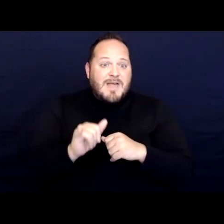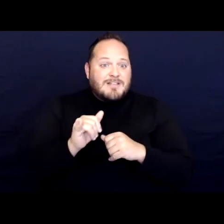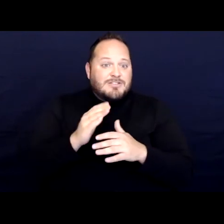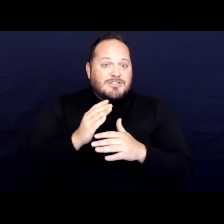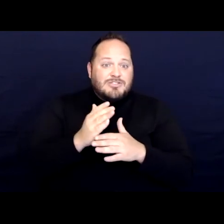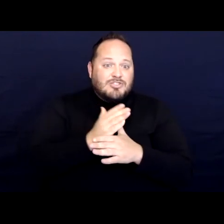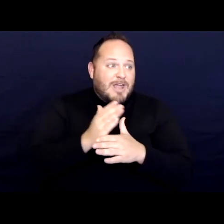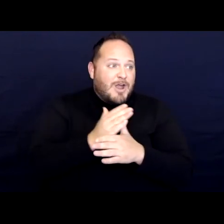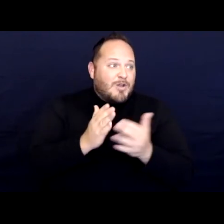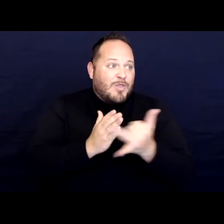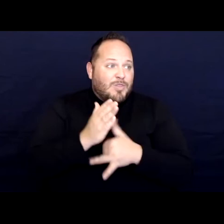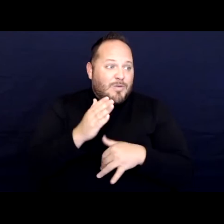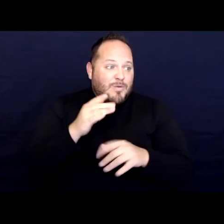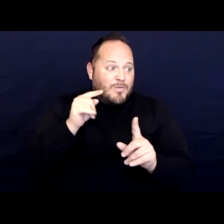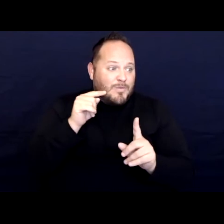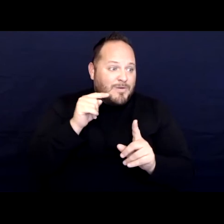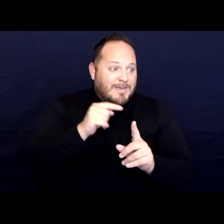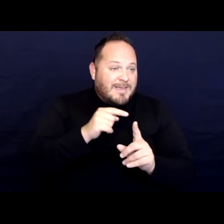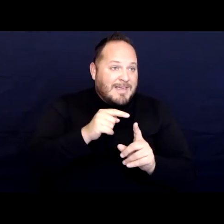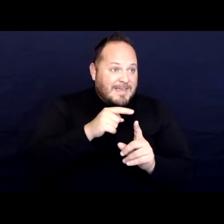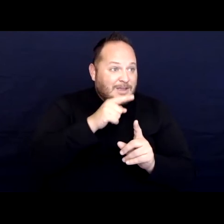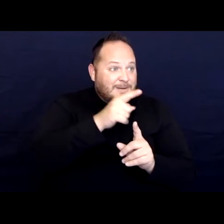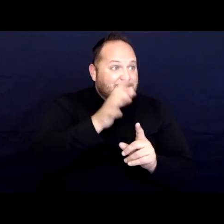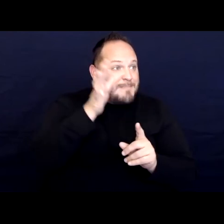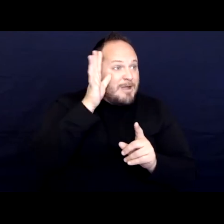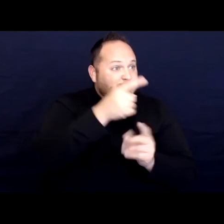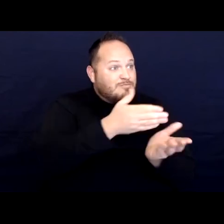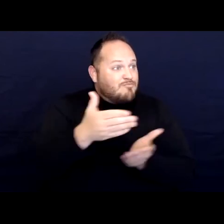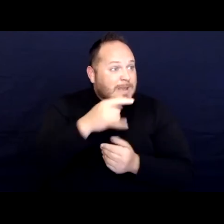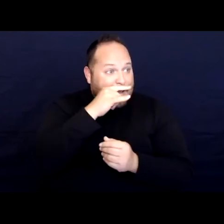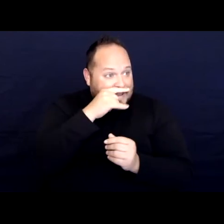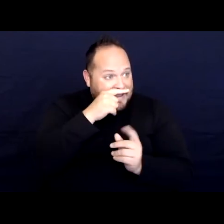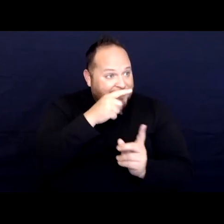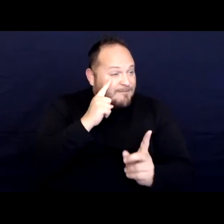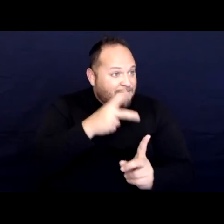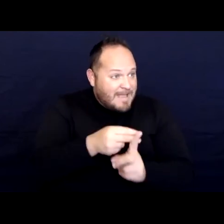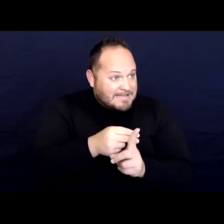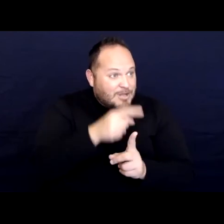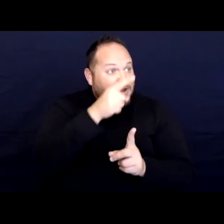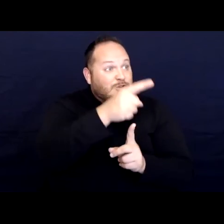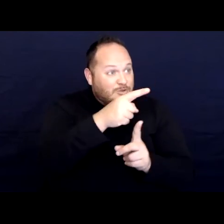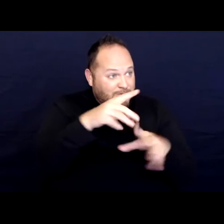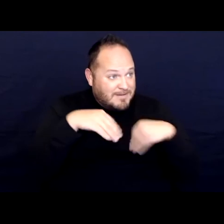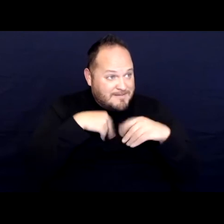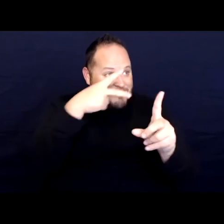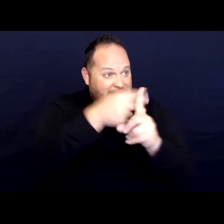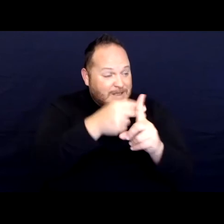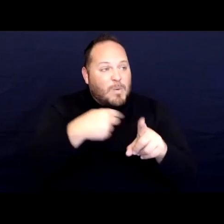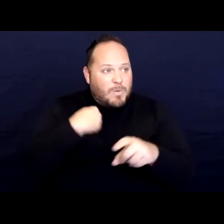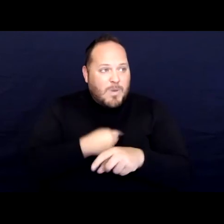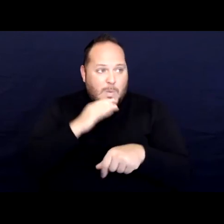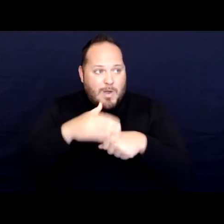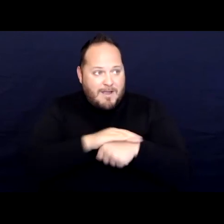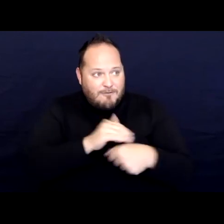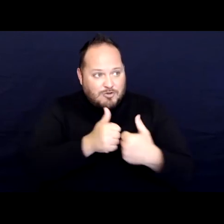and you get vaccinated, and we'll get your transportation there and we'll make this happen, is